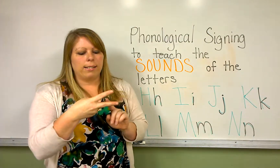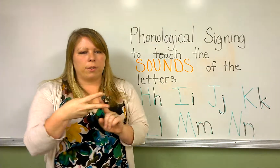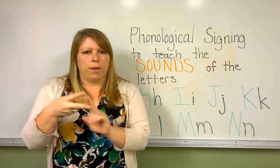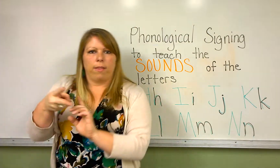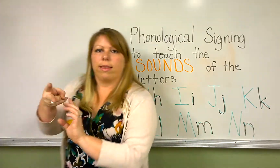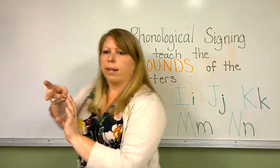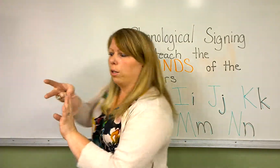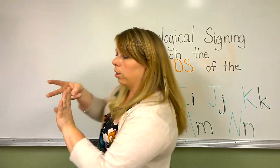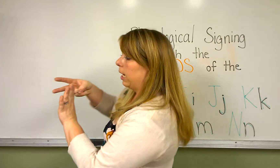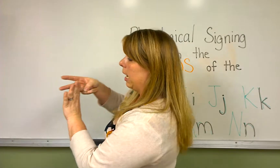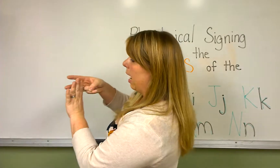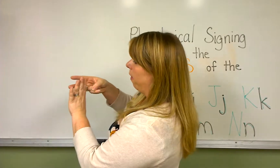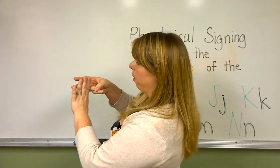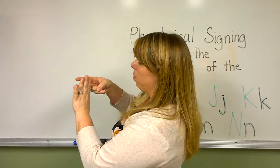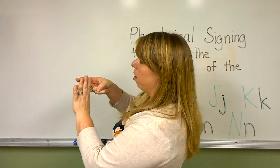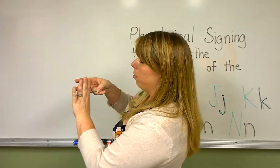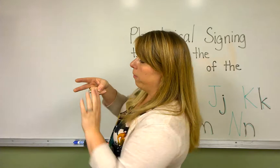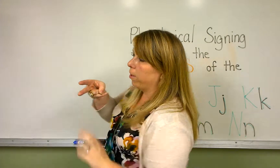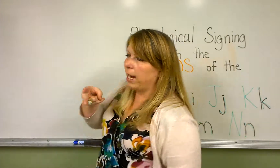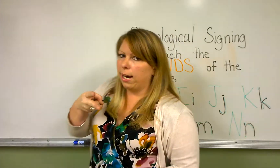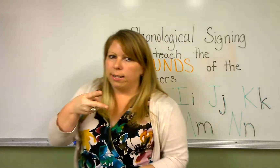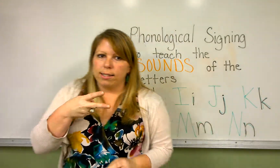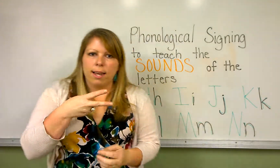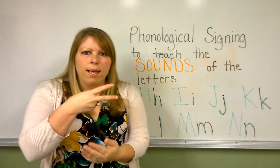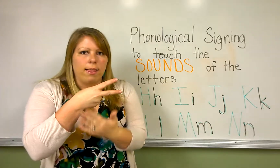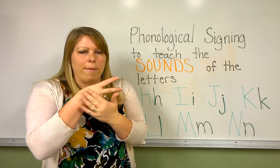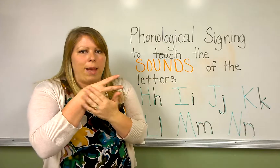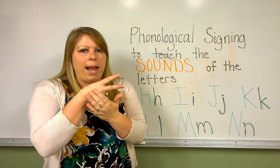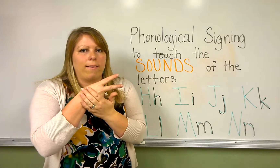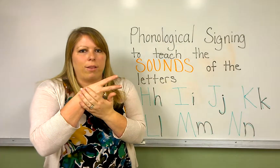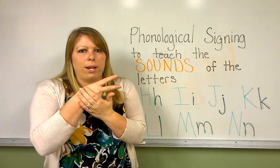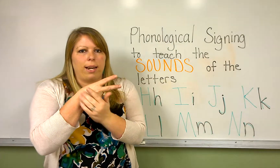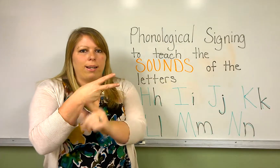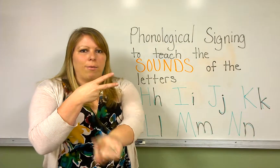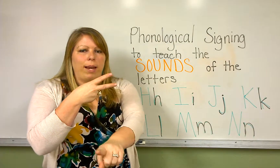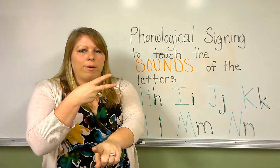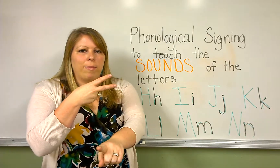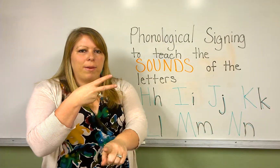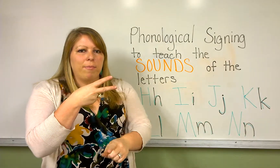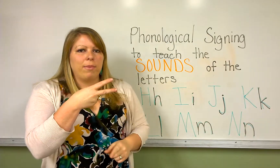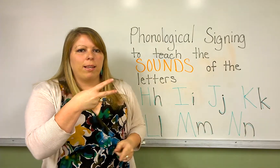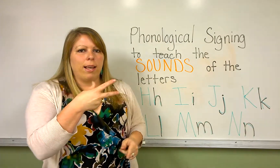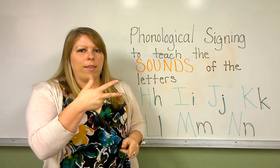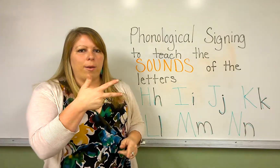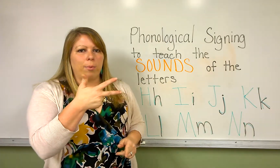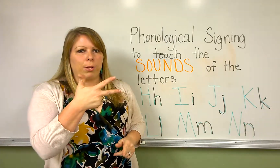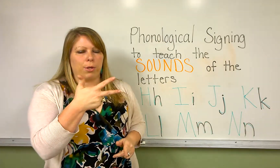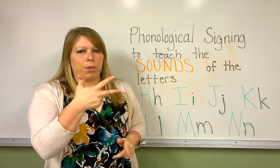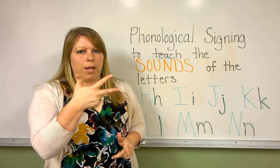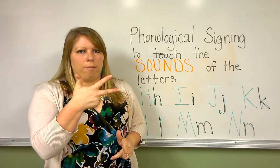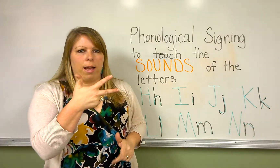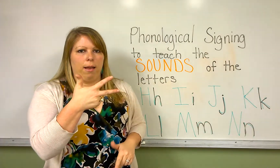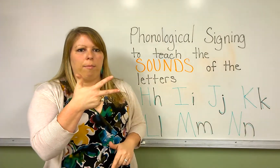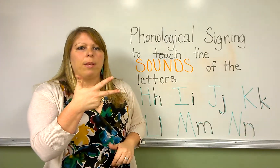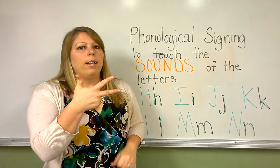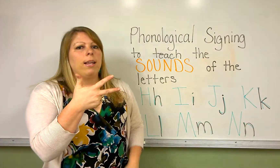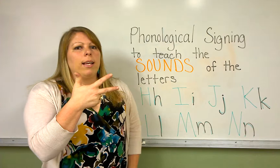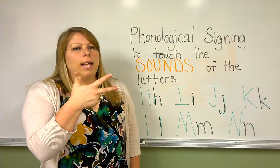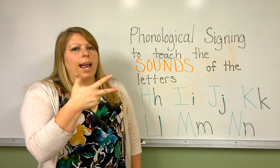so that they're looking at the palm of their hand, the back of their hand away from them, and then put your thumb up. And